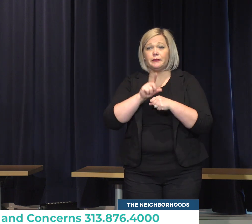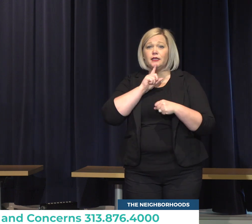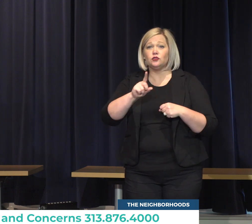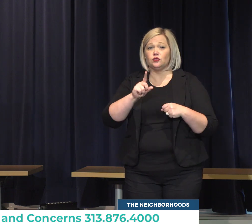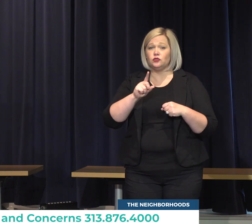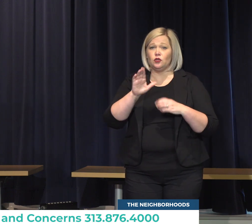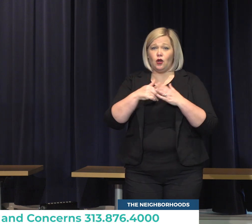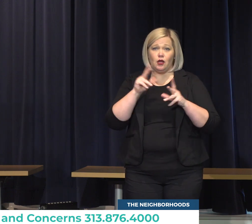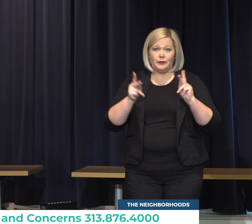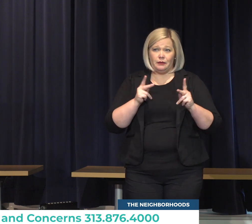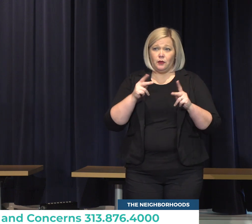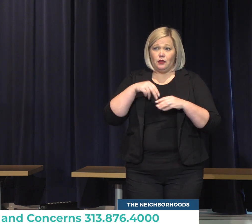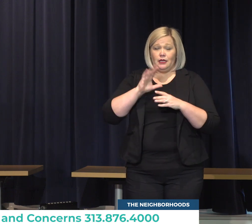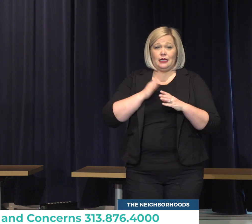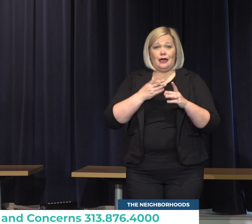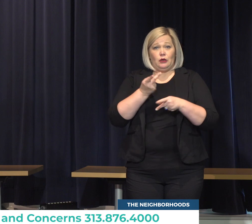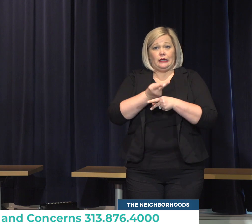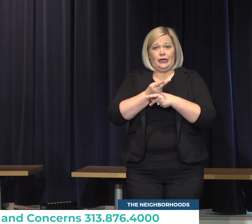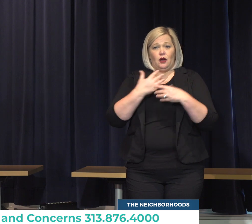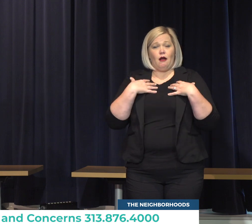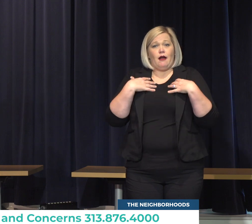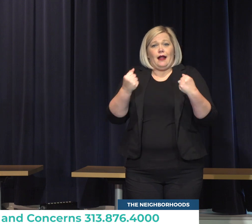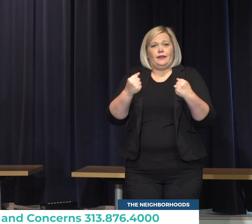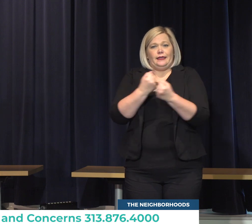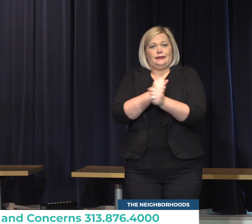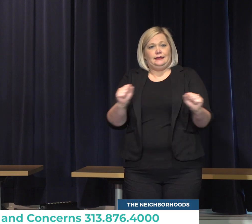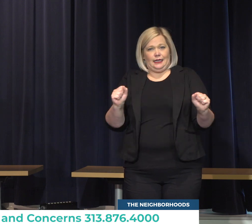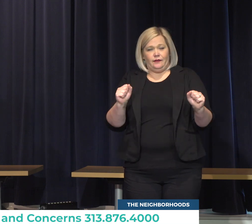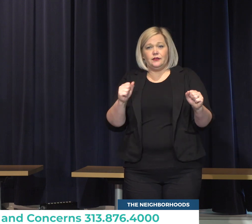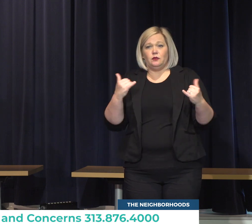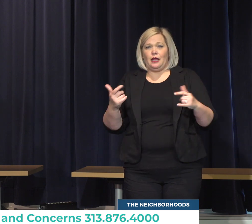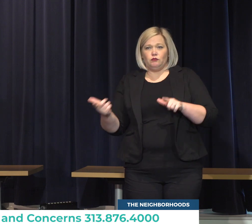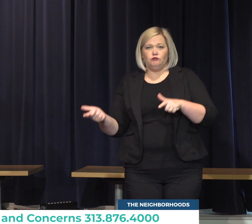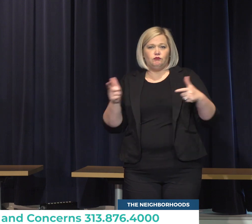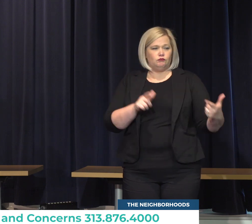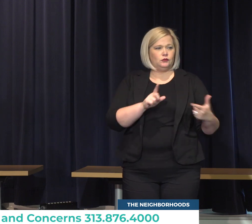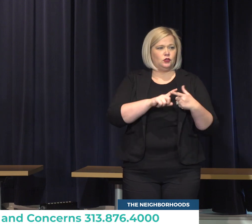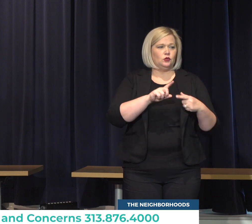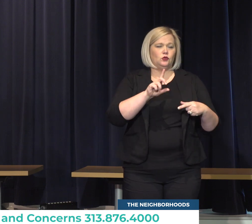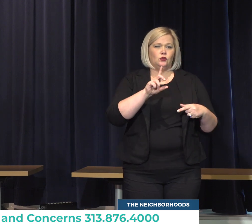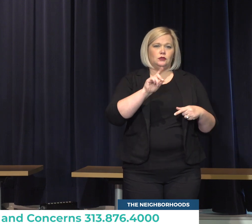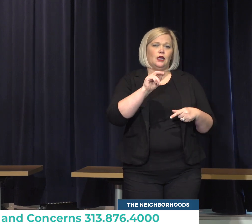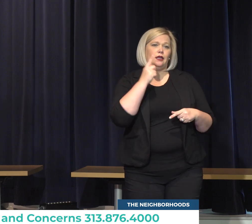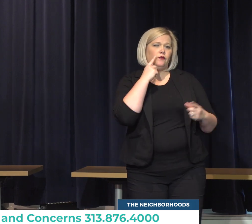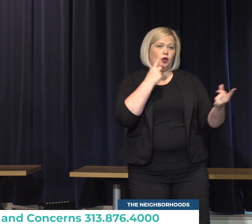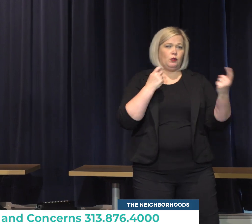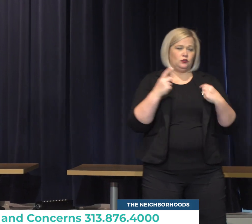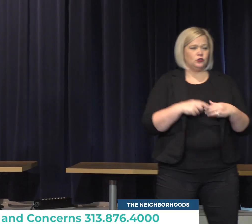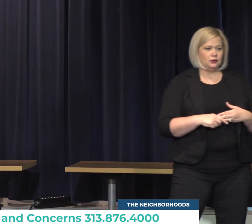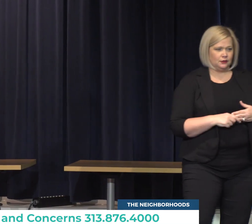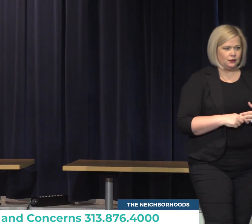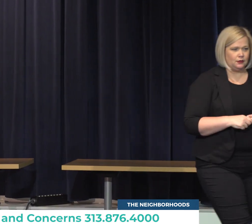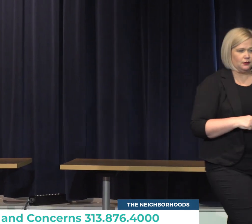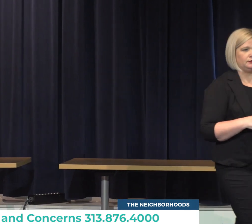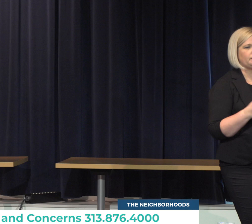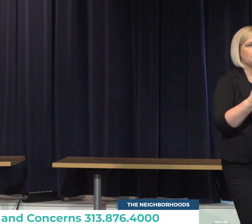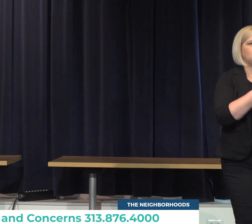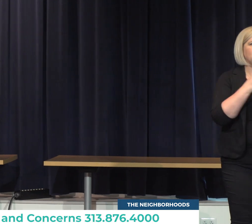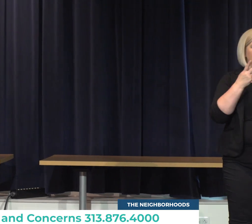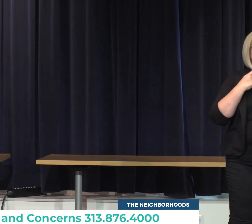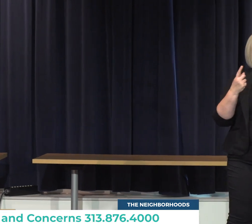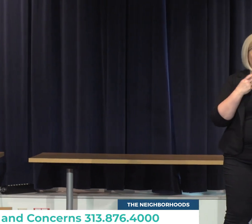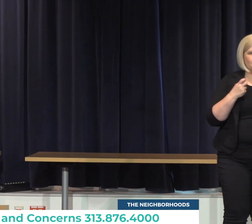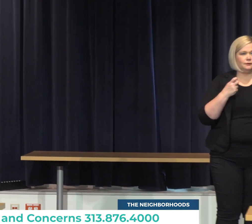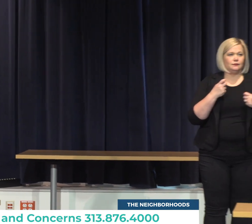residents in our care are healthy and safe. And so with that, I'm going to turn it over to Mayor Duggan for questions. And before I take questions, one of